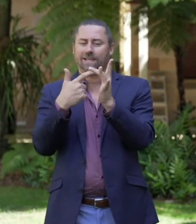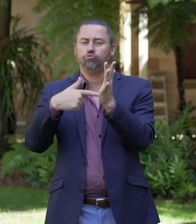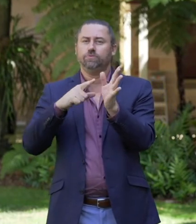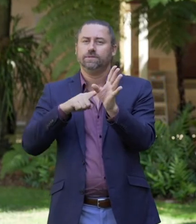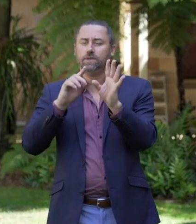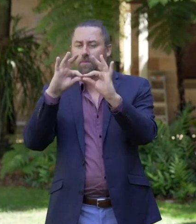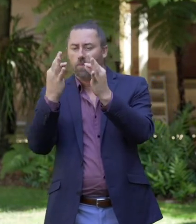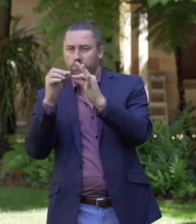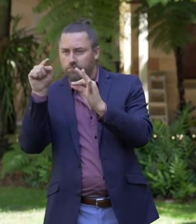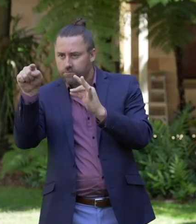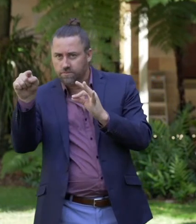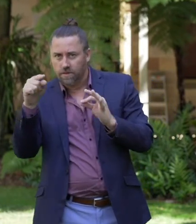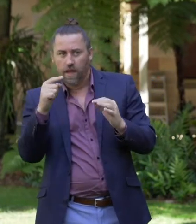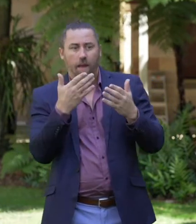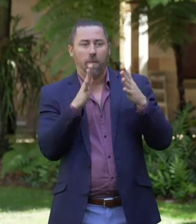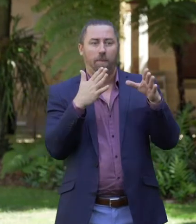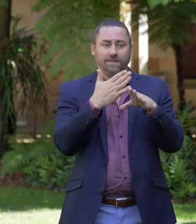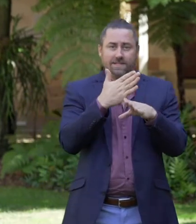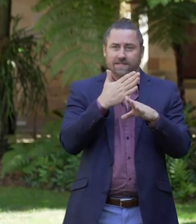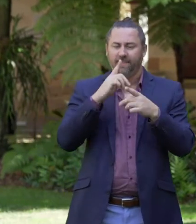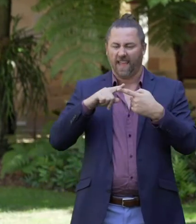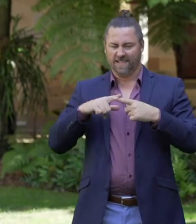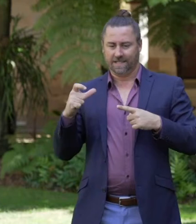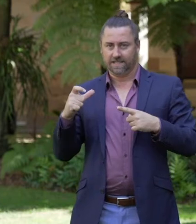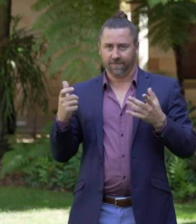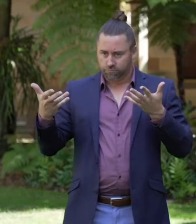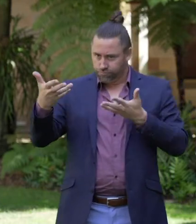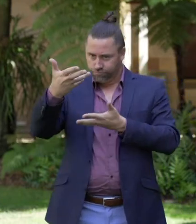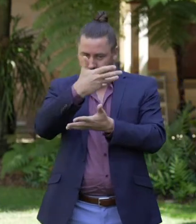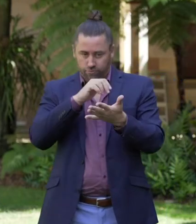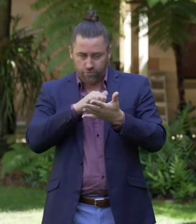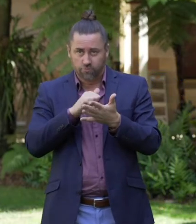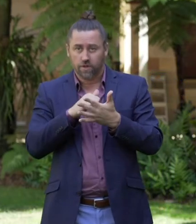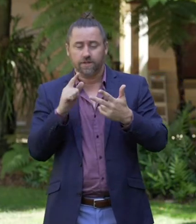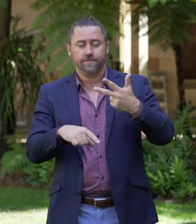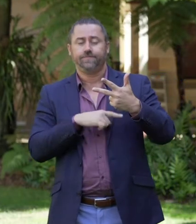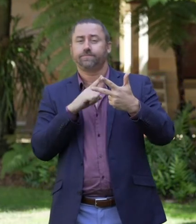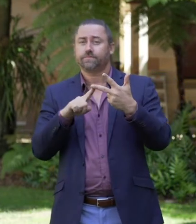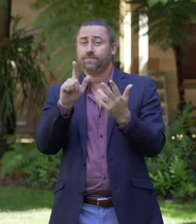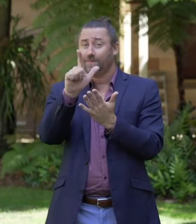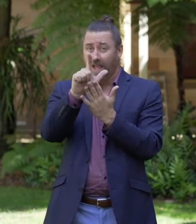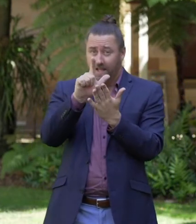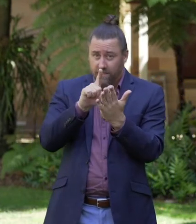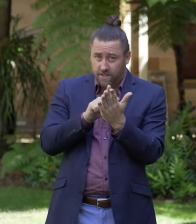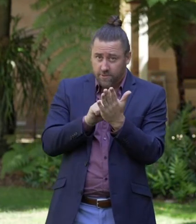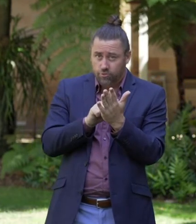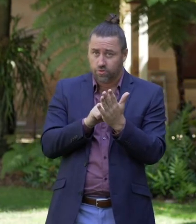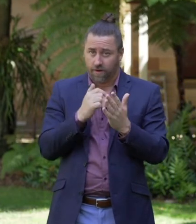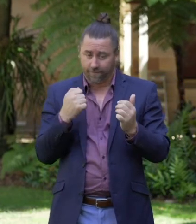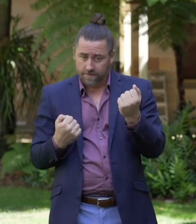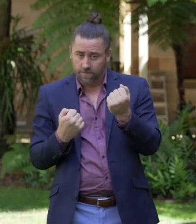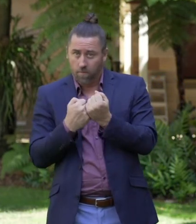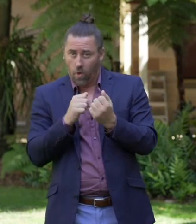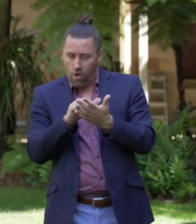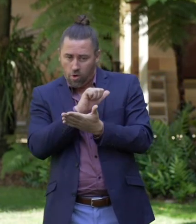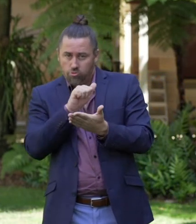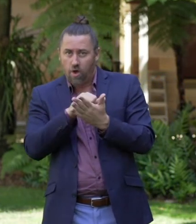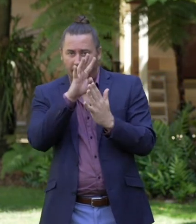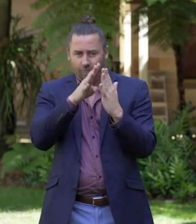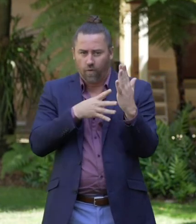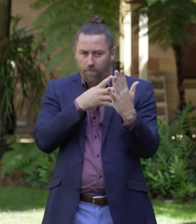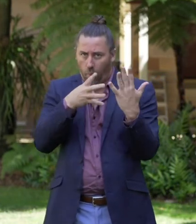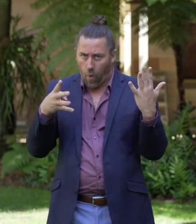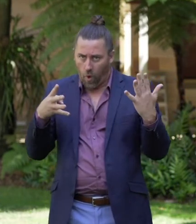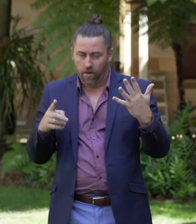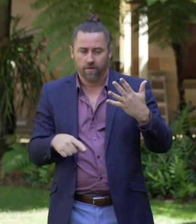sector and the executive, legislation underpinning the existing ethics and integrity framework, adequacy of systems